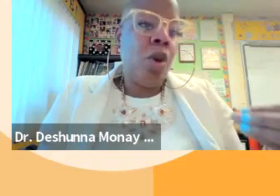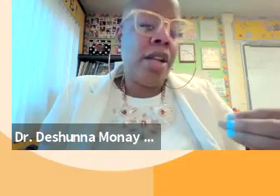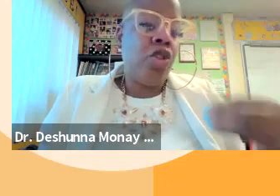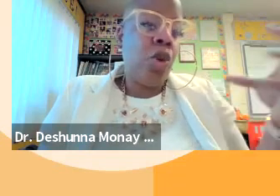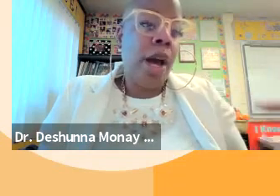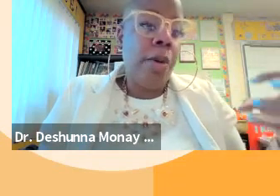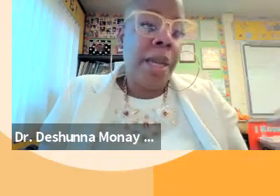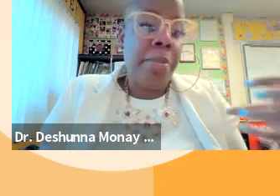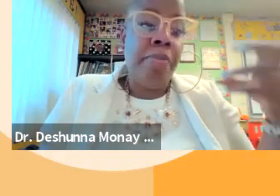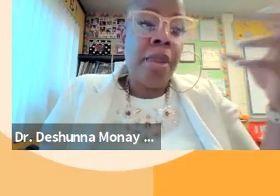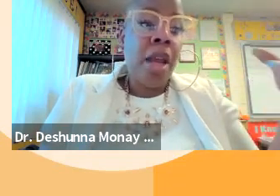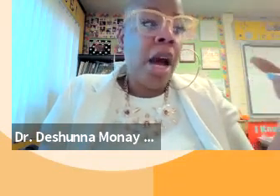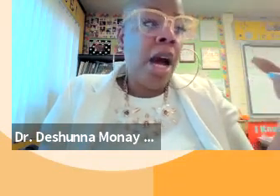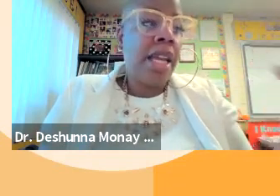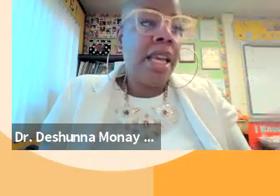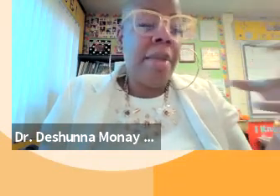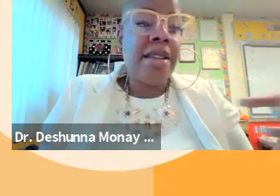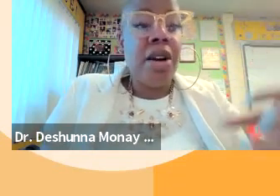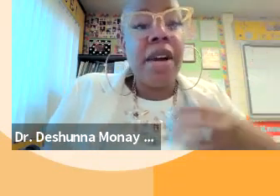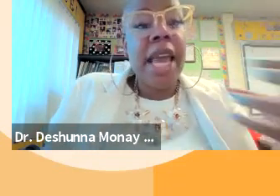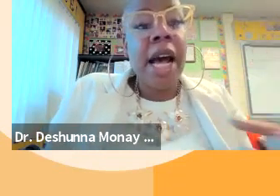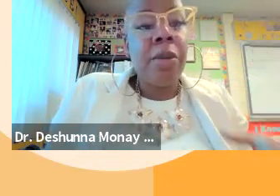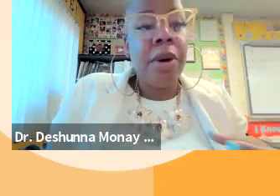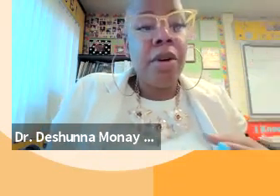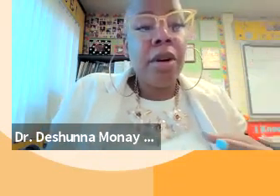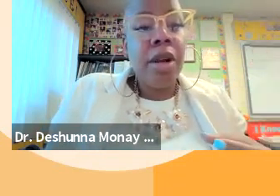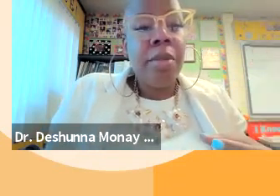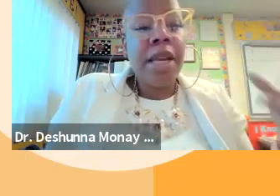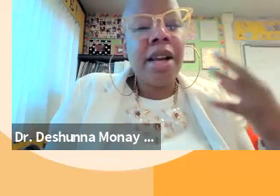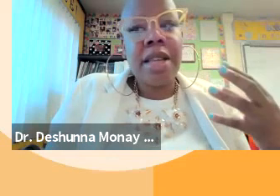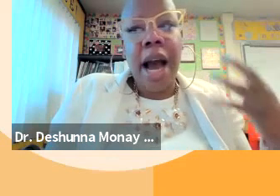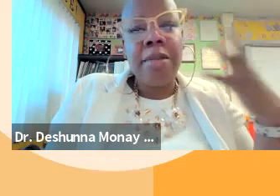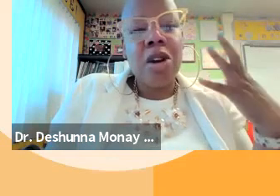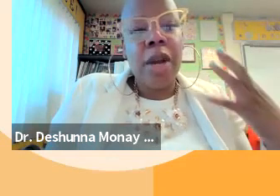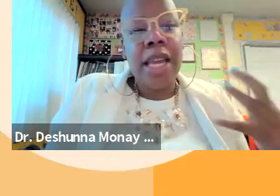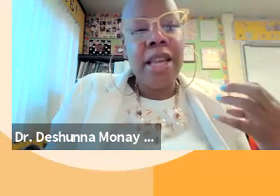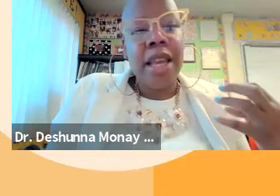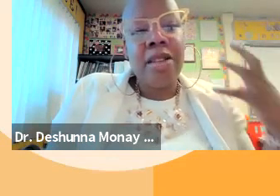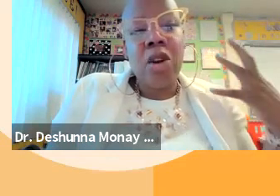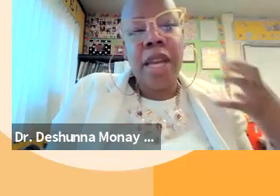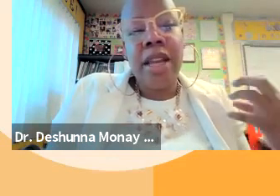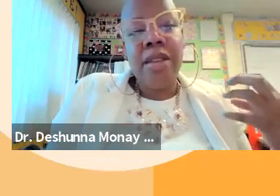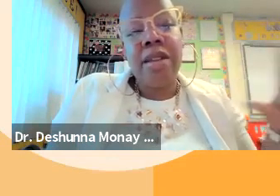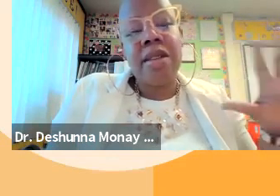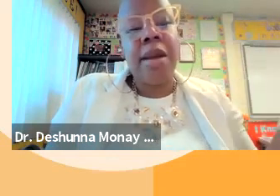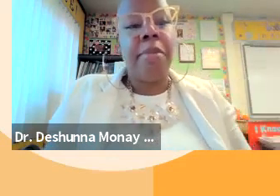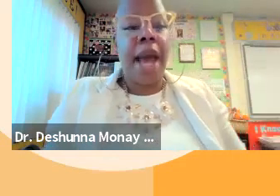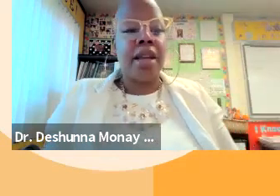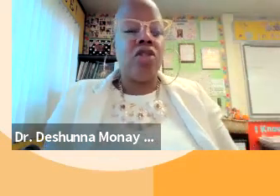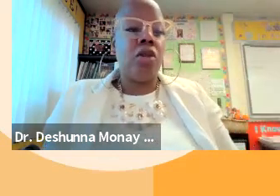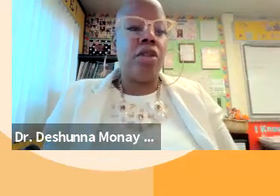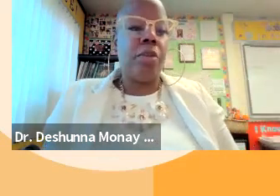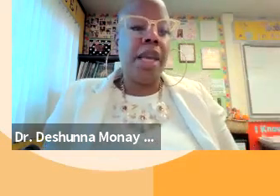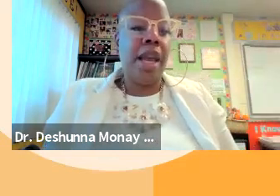I need someone to help me keep myself accountable because it's so easy to slip